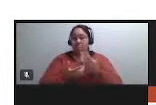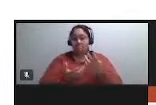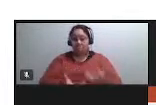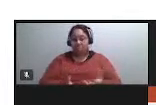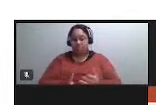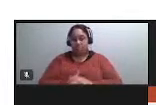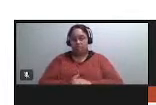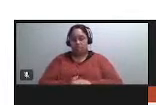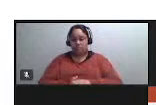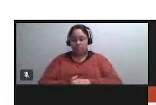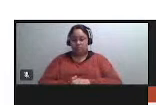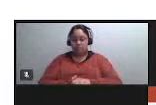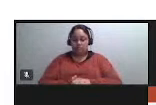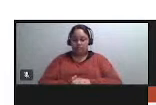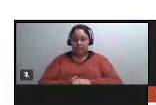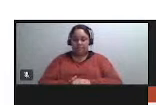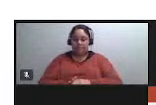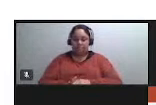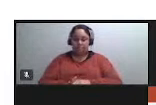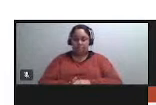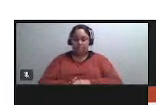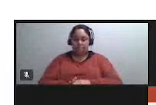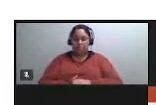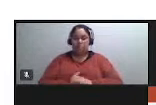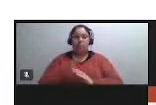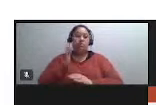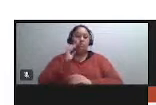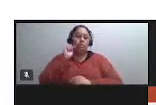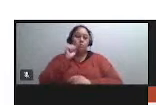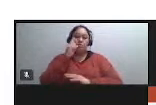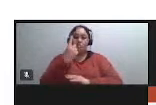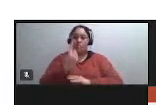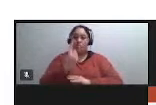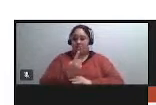there is that in quarter 1,